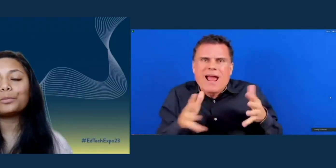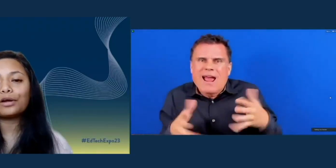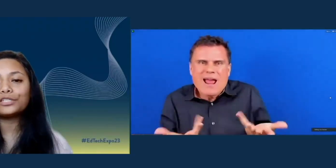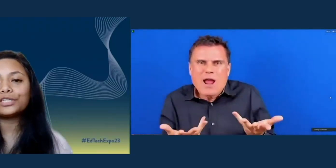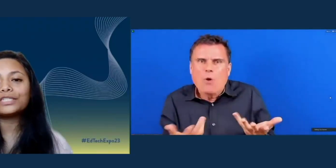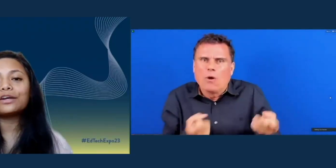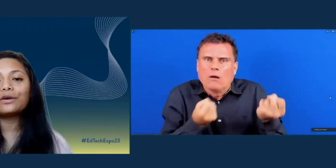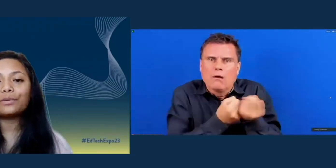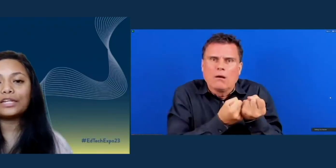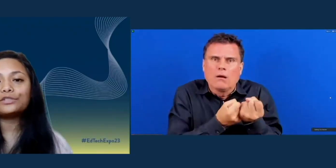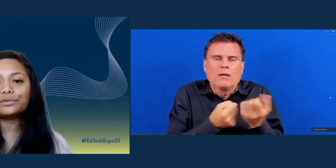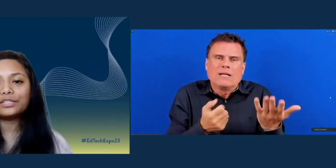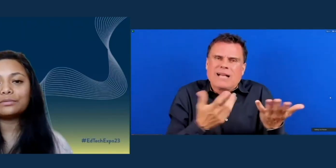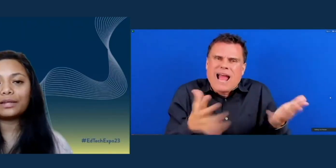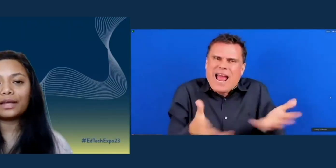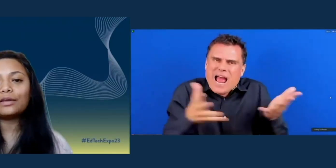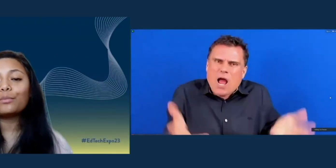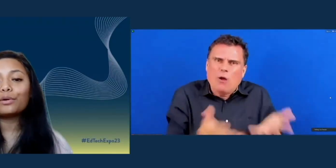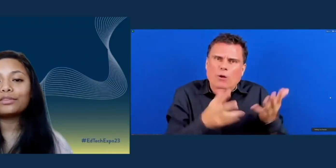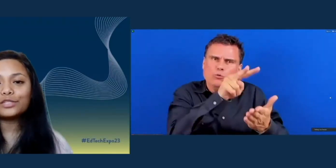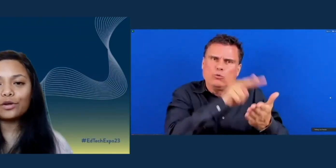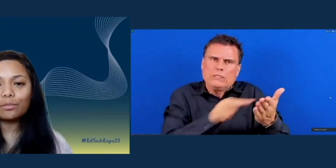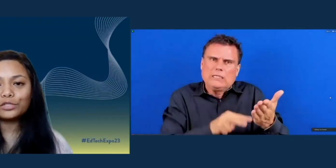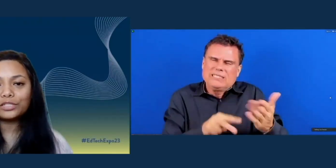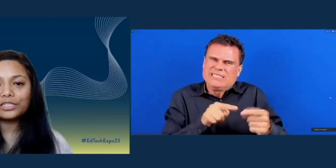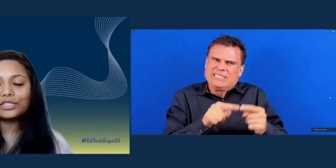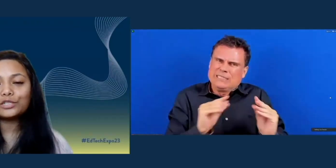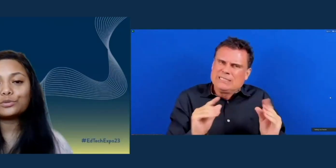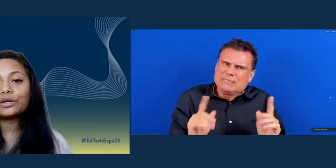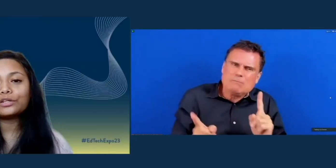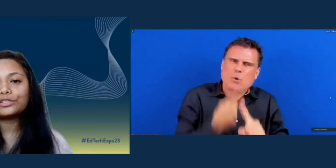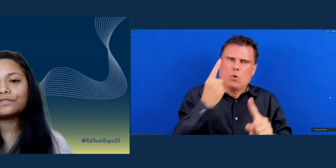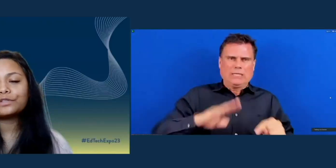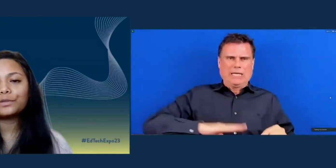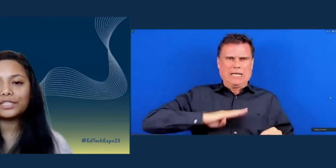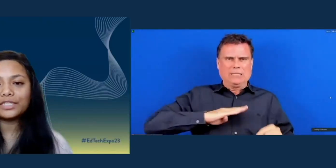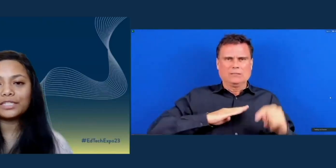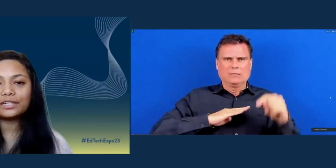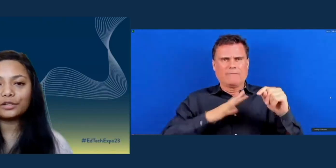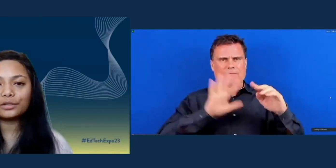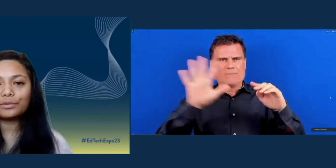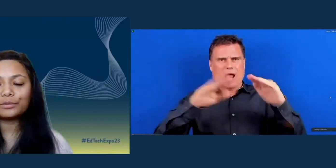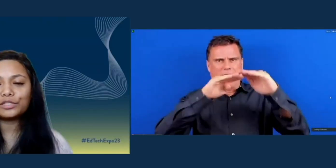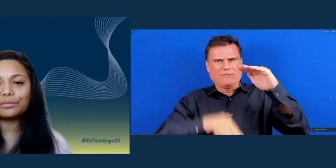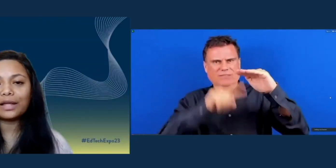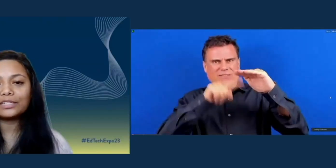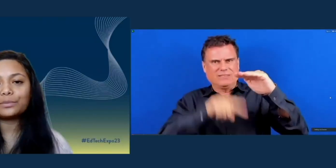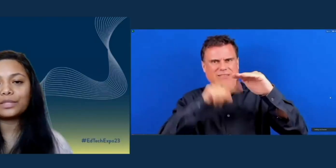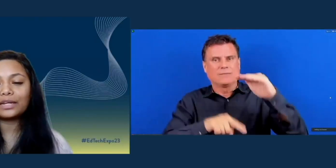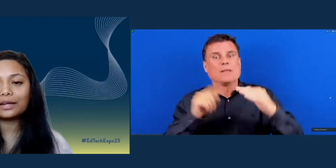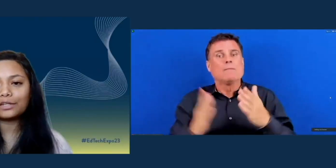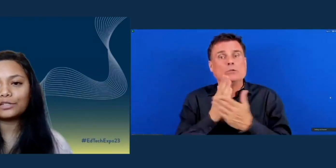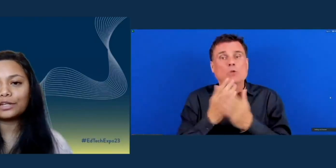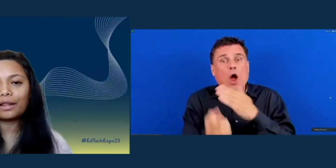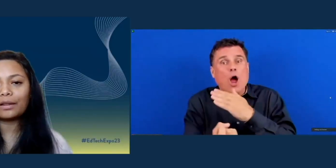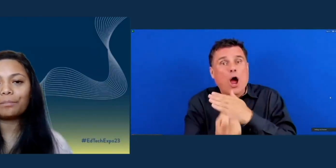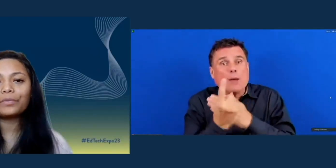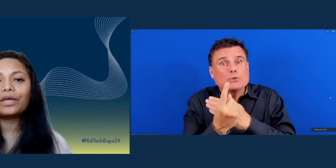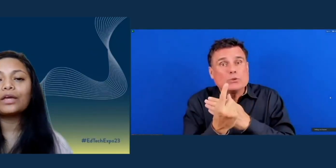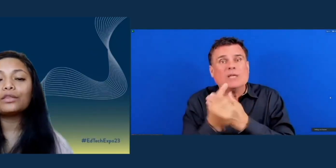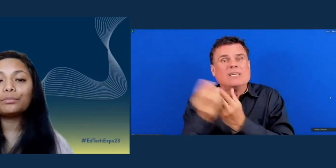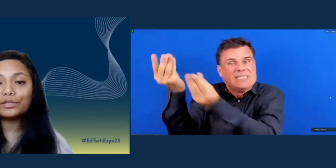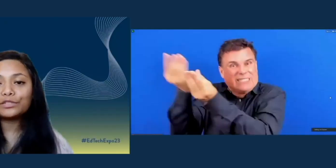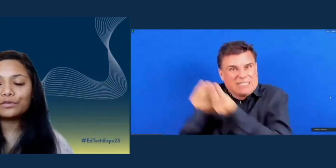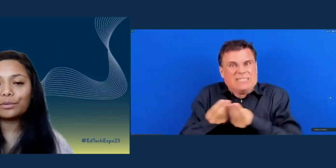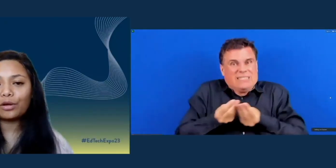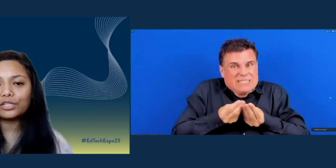Our project, Ready to Read and Play, brought these opportunities to underserved communities in Kirtipur municipality within Kathmandu, Nepal.